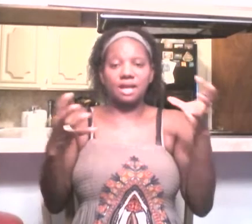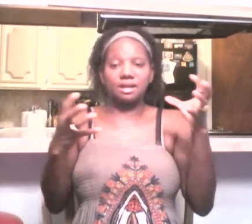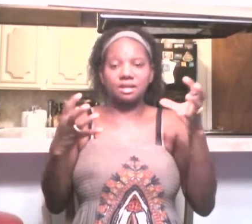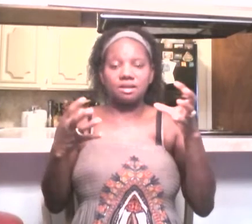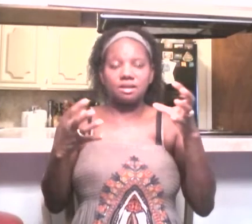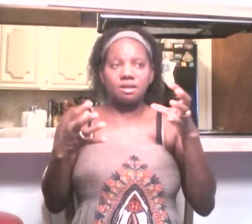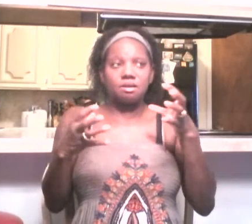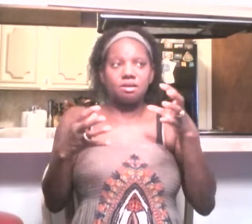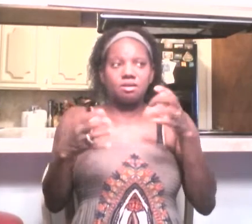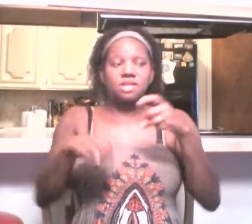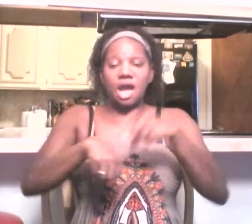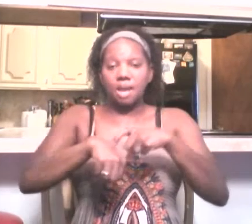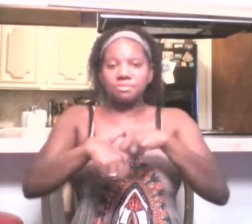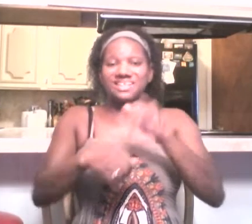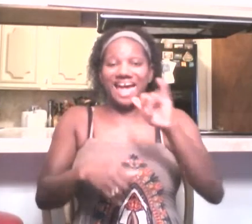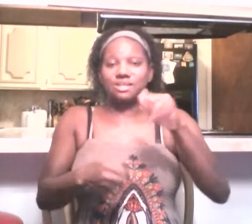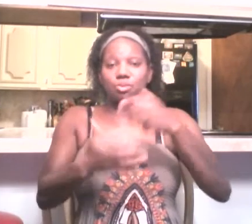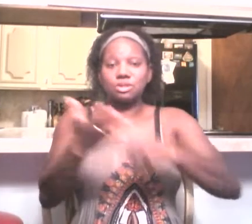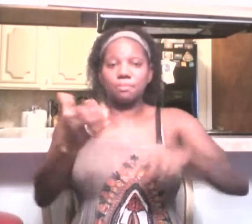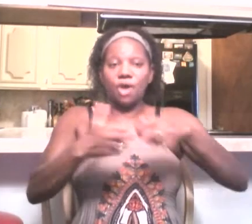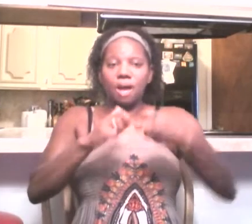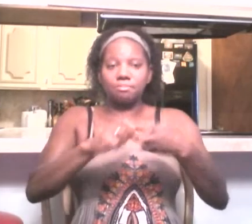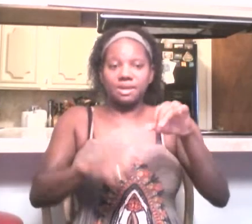of times that's what the problem is.